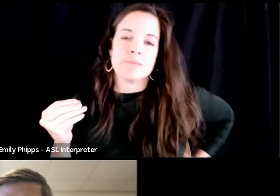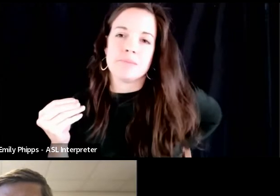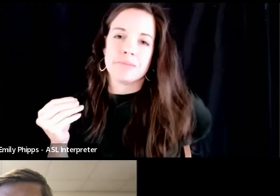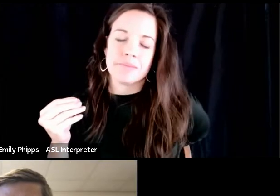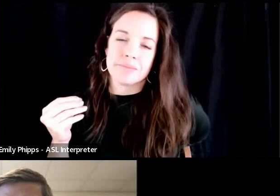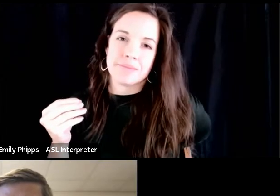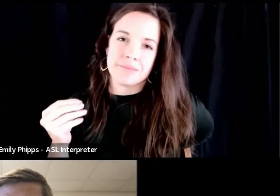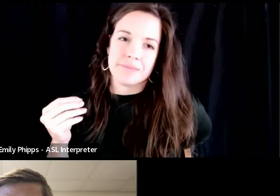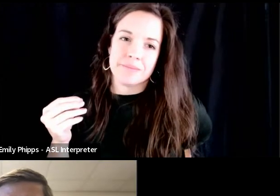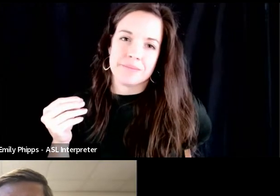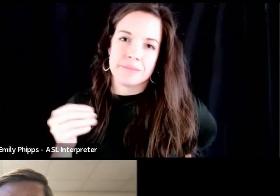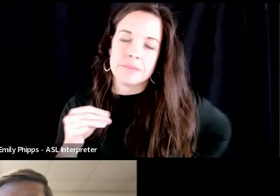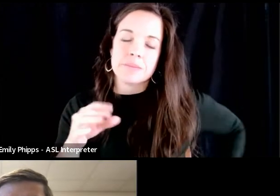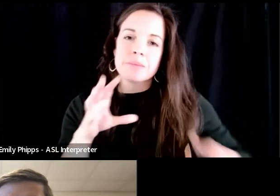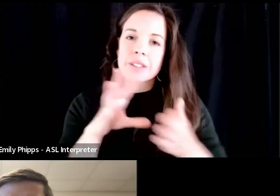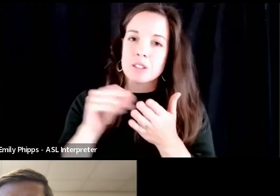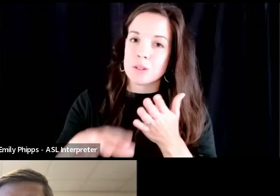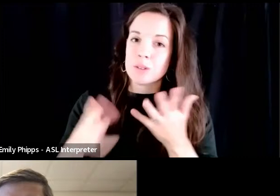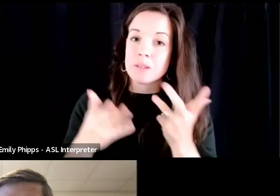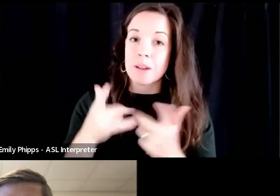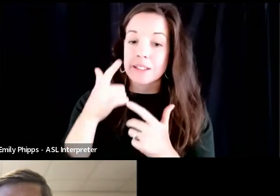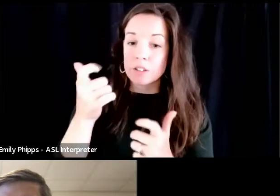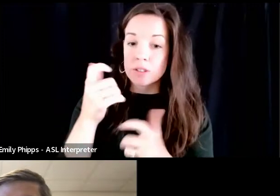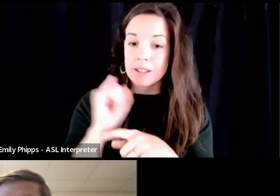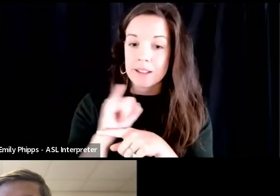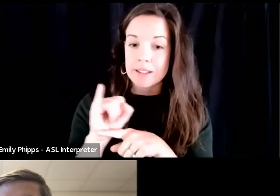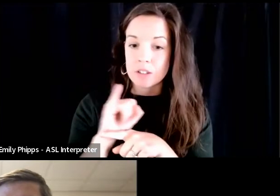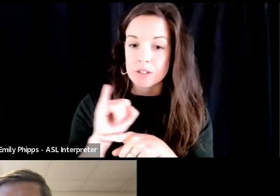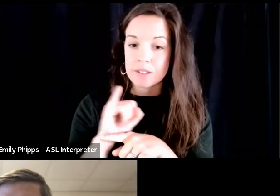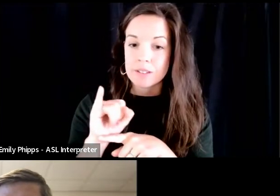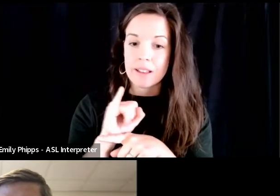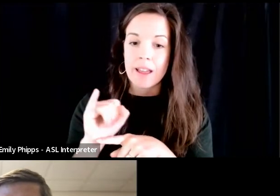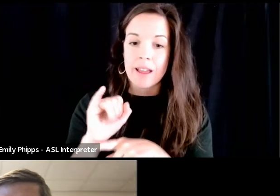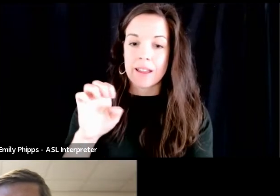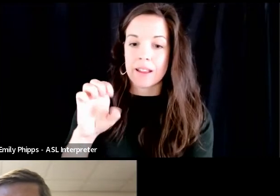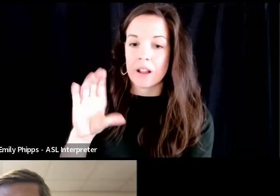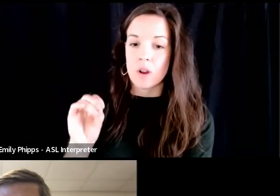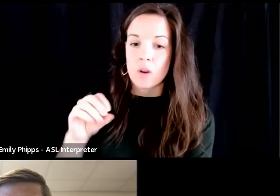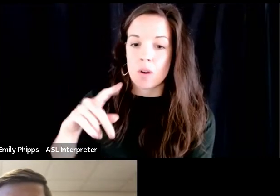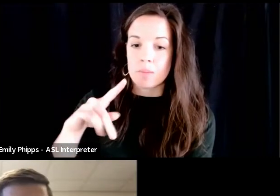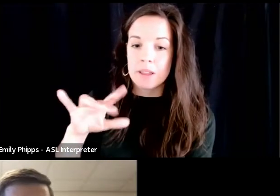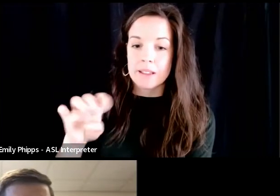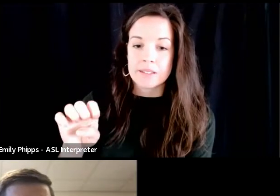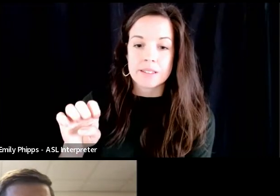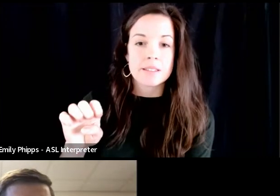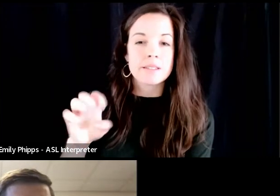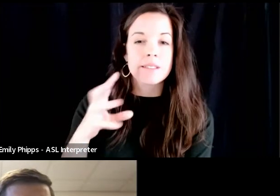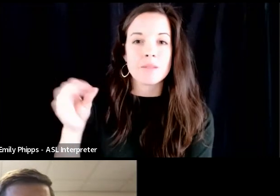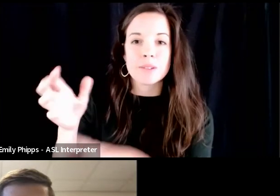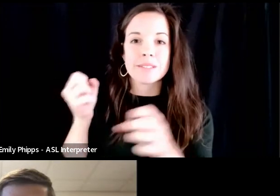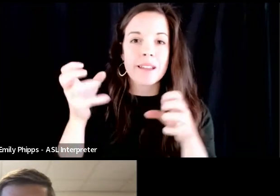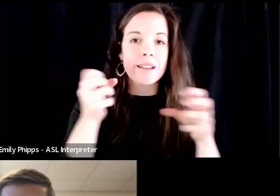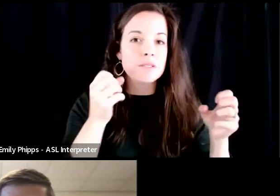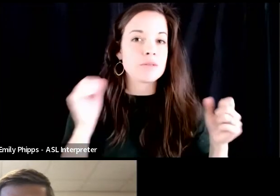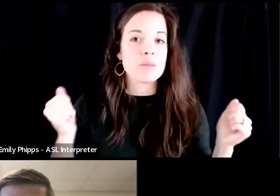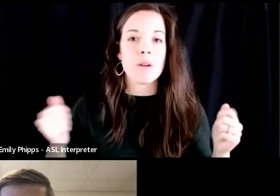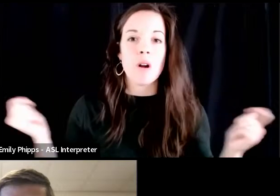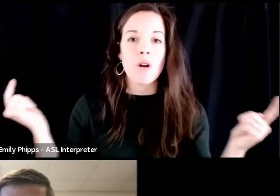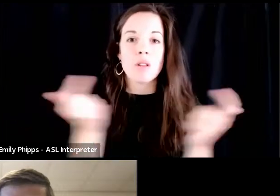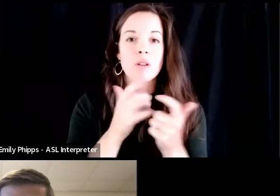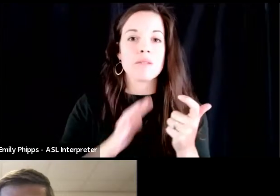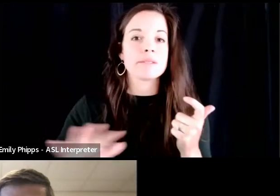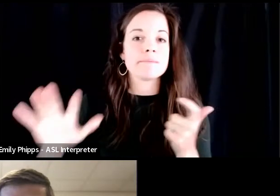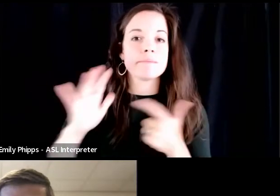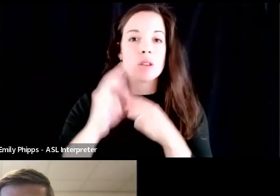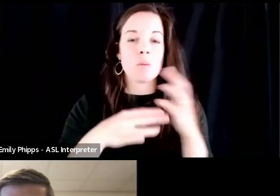The students might be interested in interning at EcoPeace. We take interns from all over the world in our offices in